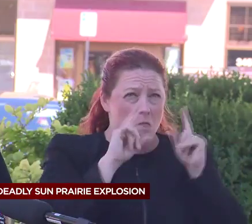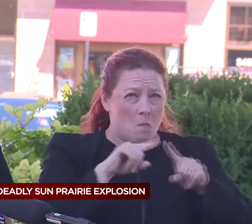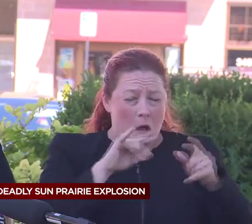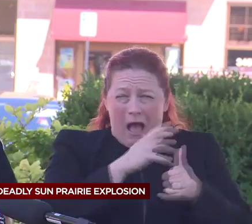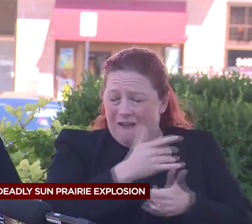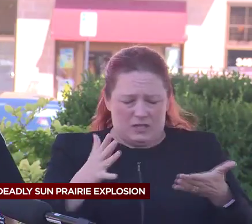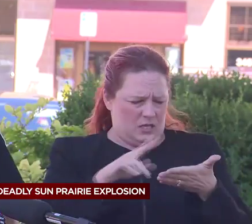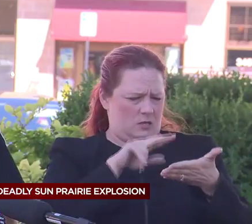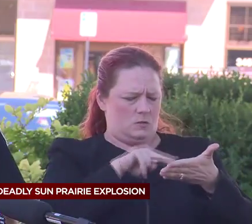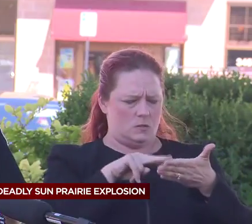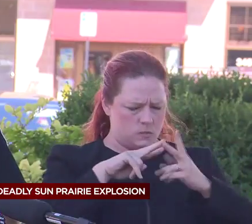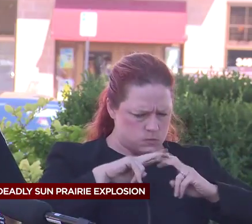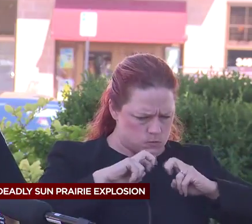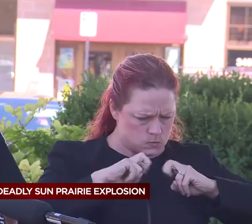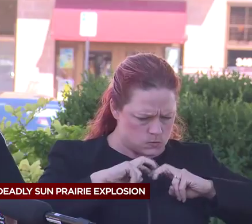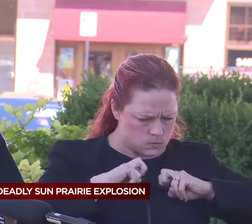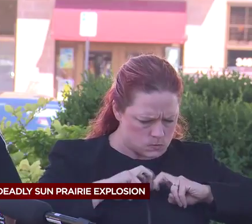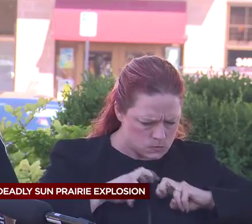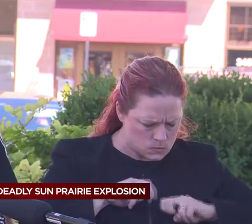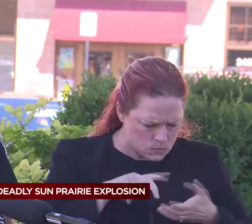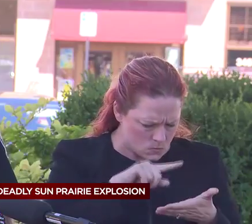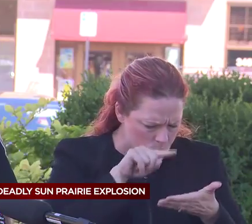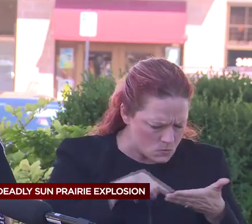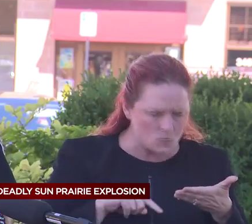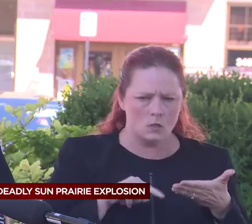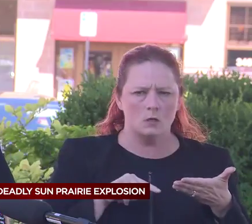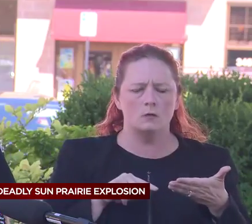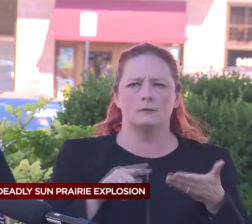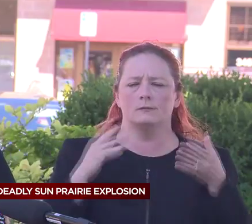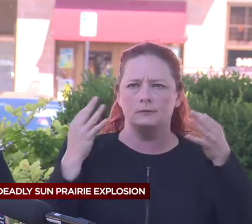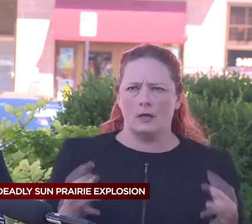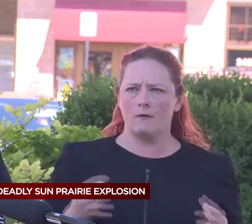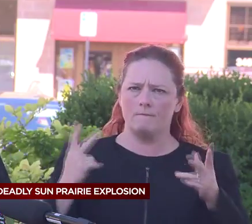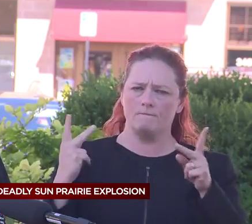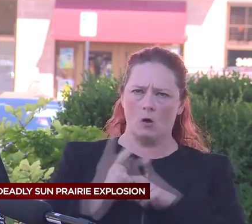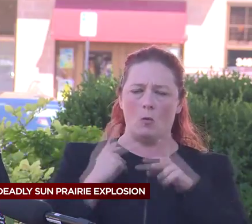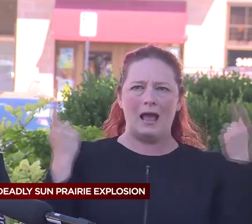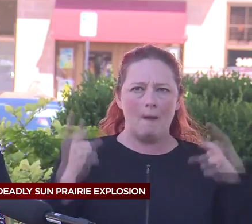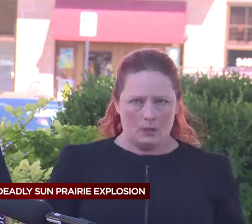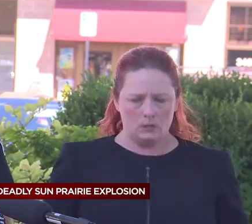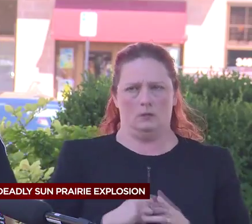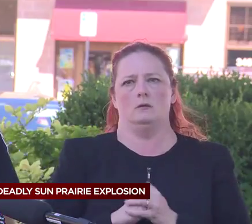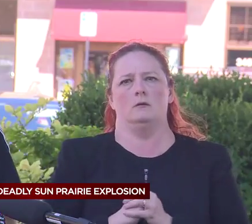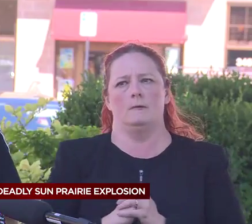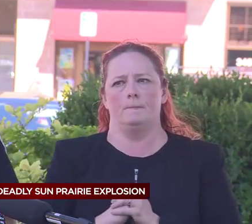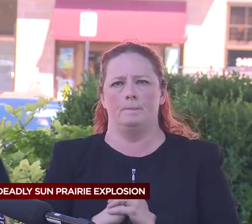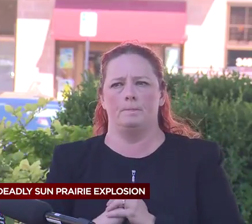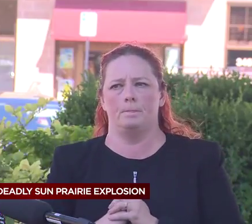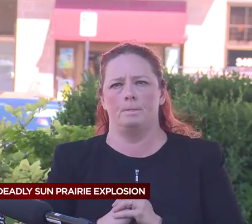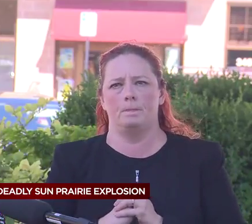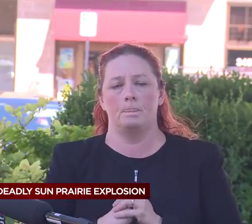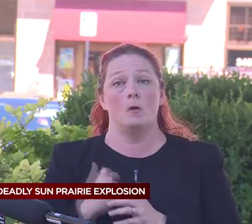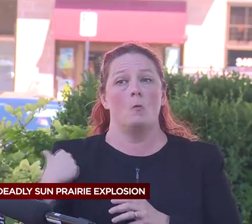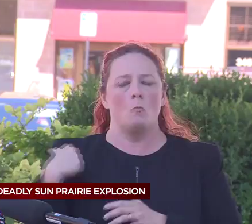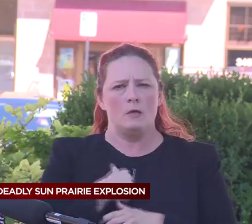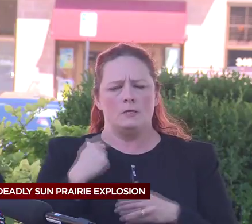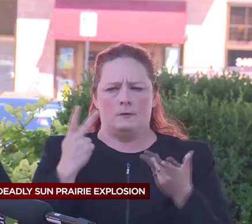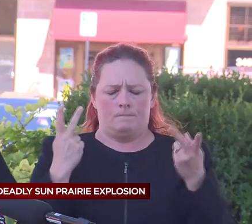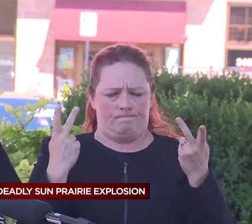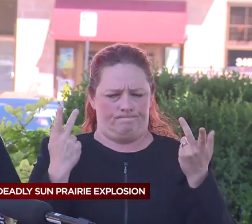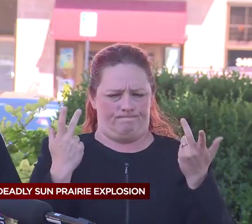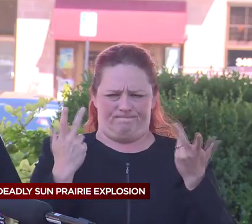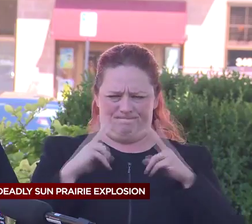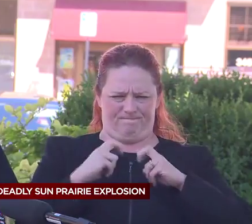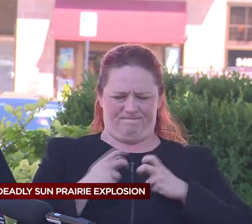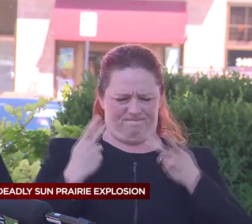the evidence, all right? And our investigative team is gonna make an assessment. And they're gonna make an assessment if we're going to go down the realm of